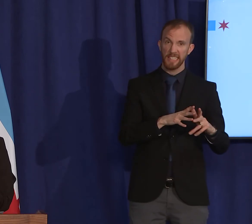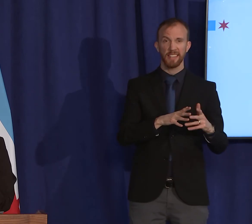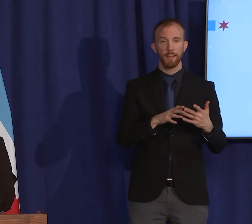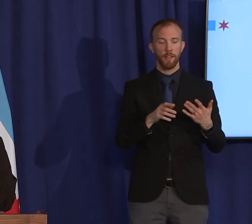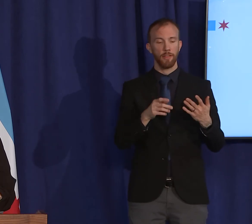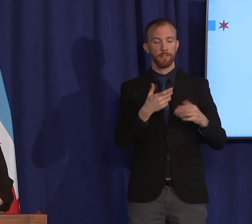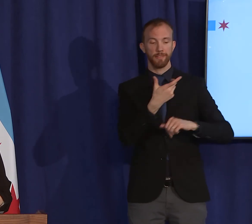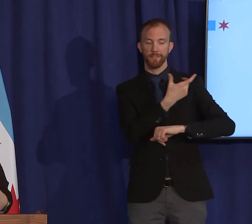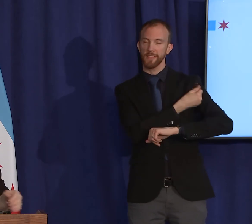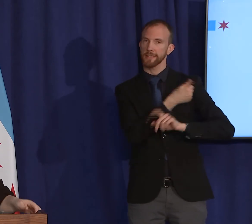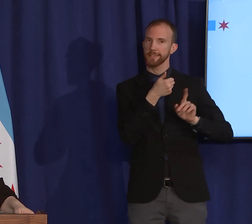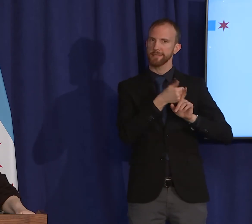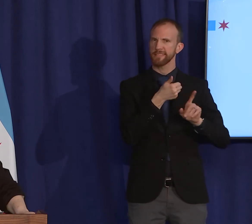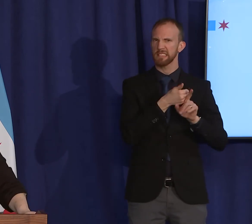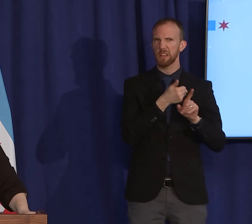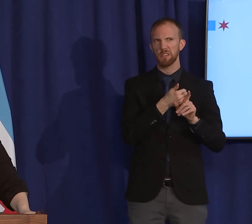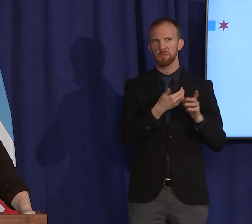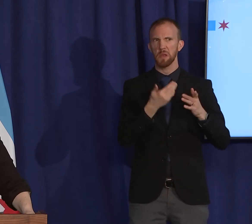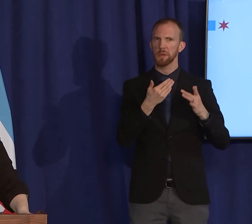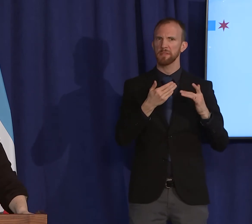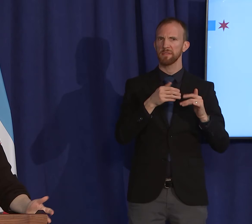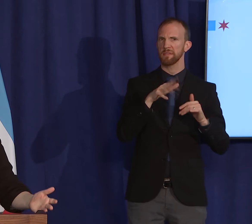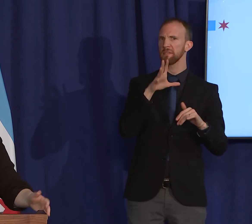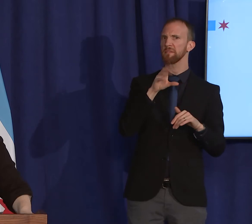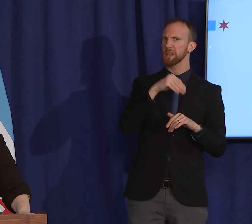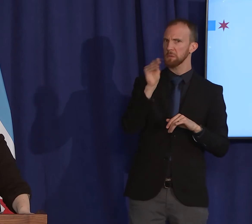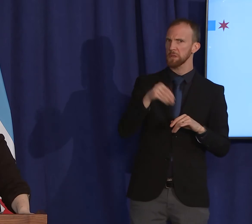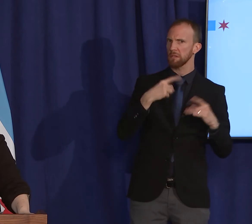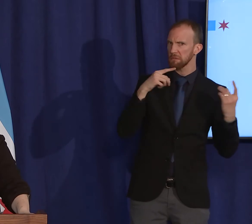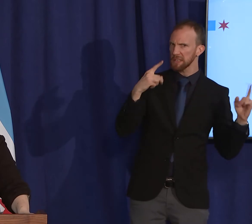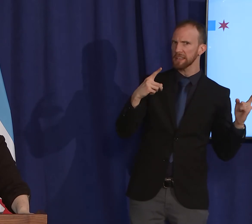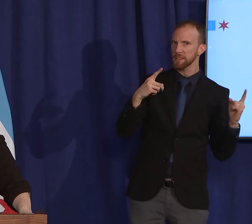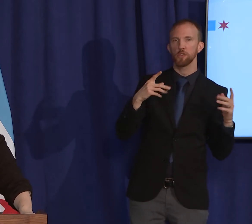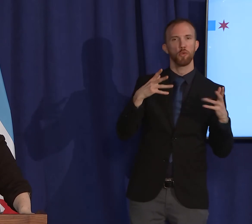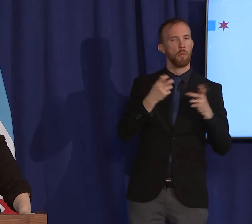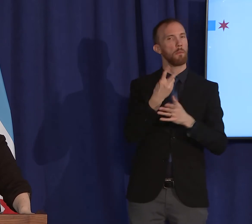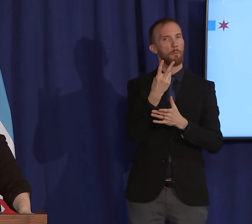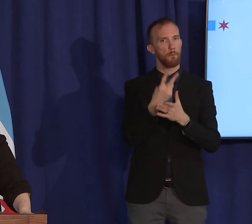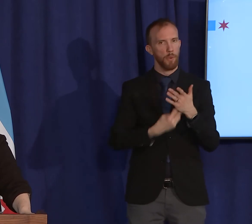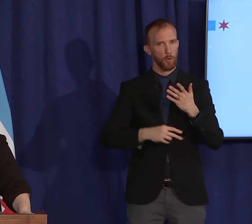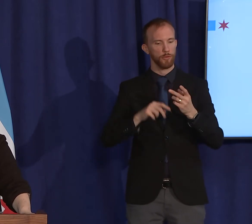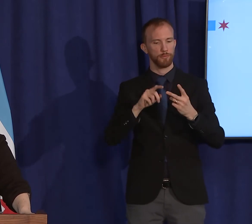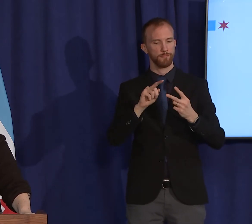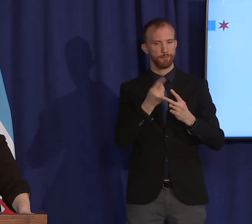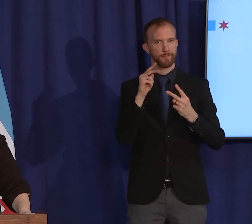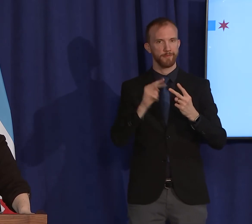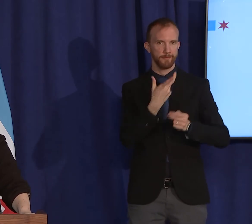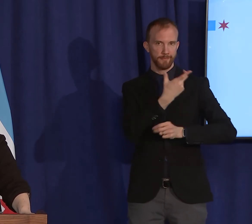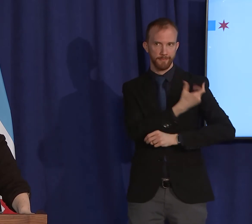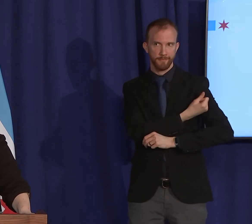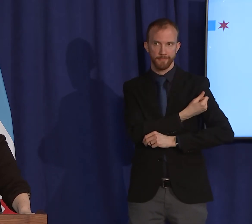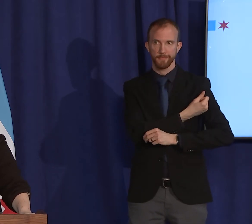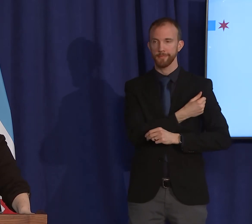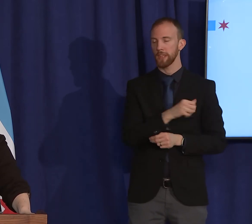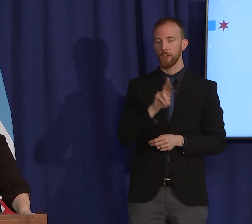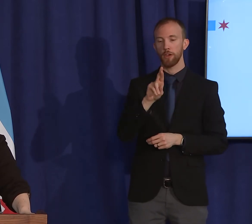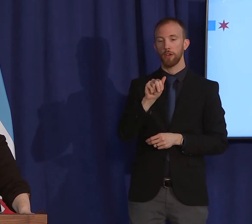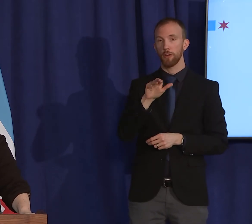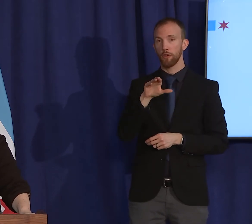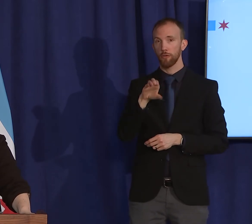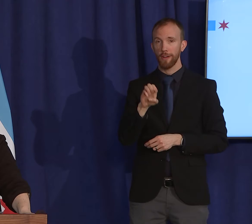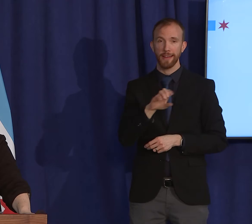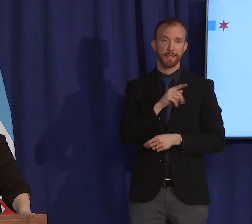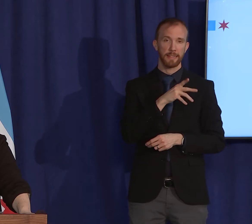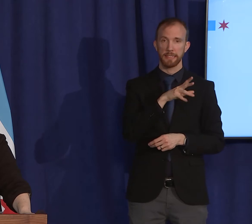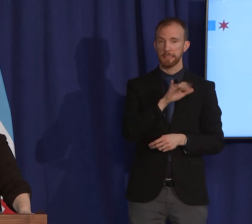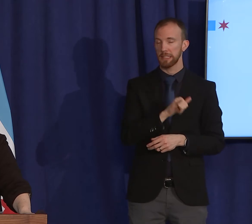after the second dose. So we need folks to come back. And no major changes or surprises in terms of race ethnicity. We saw Latinx